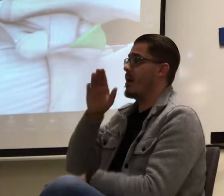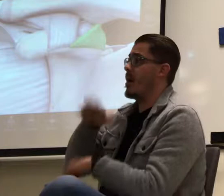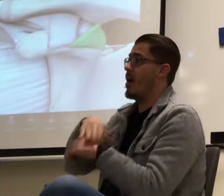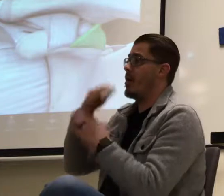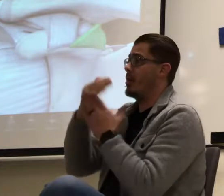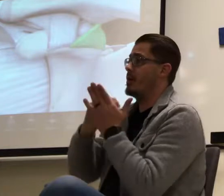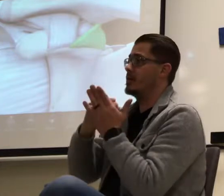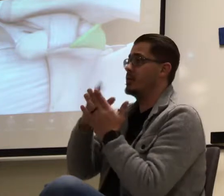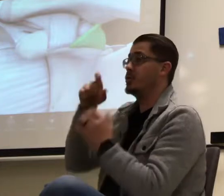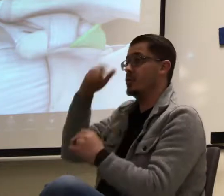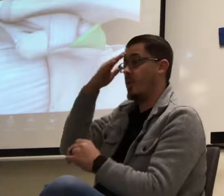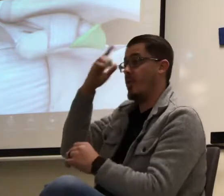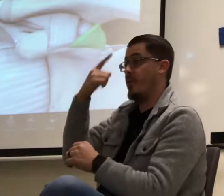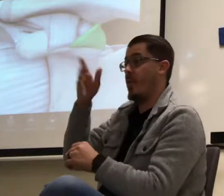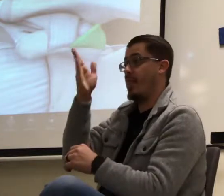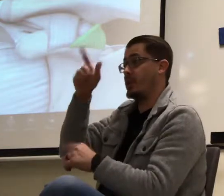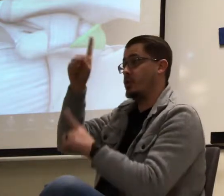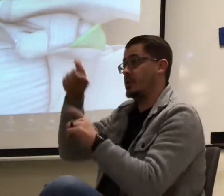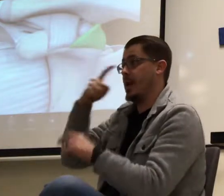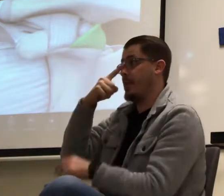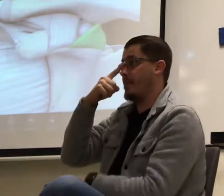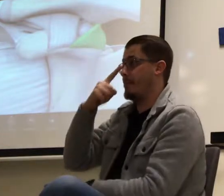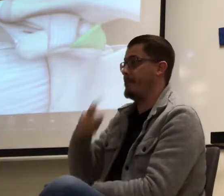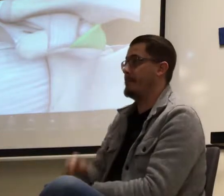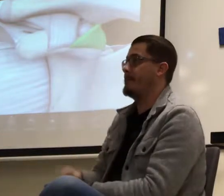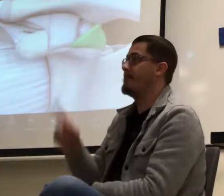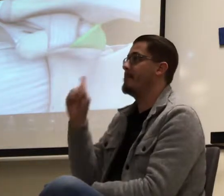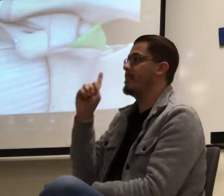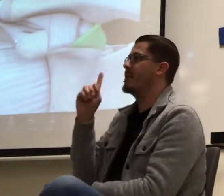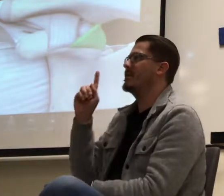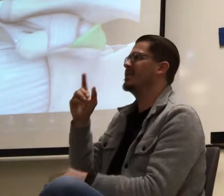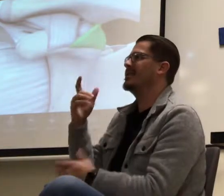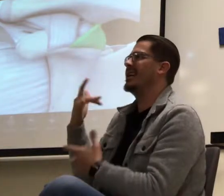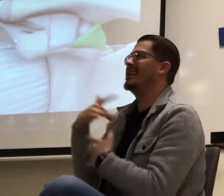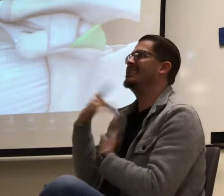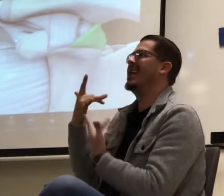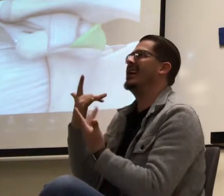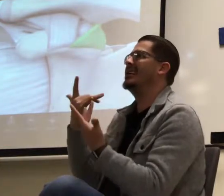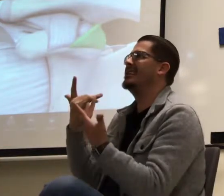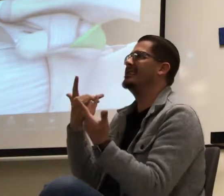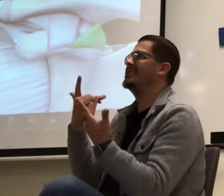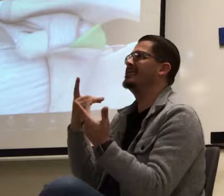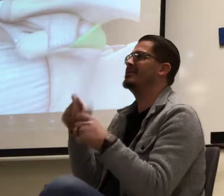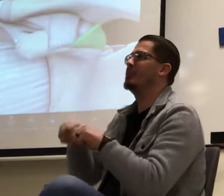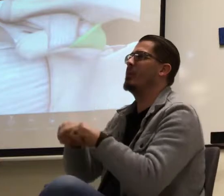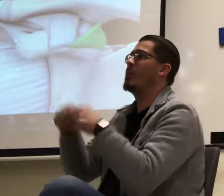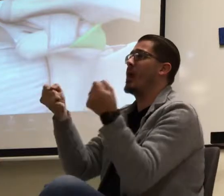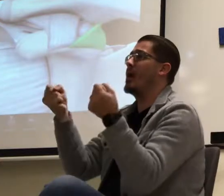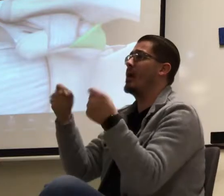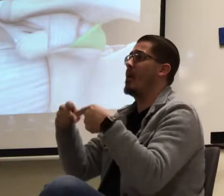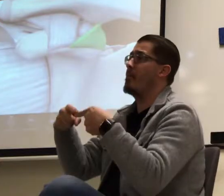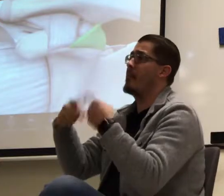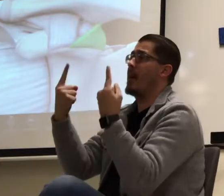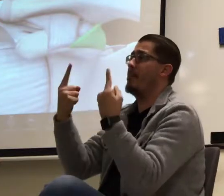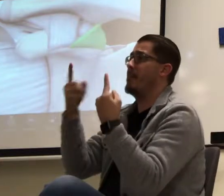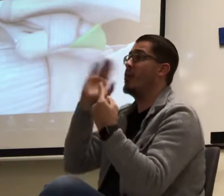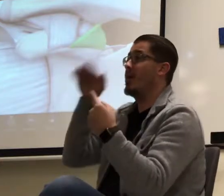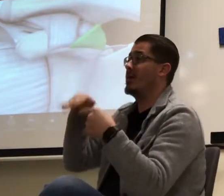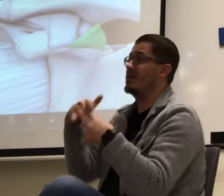for the lecture exams. These are prone to rupture.